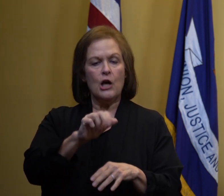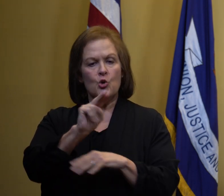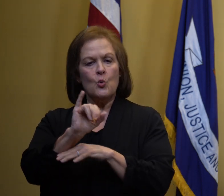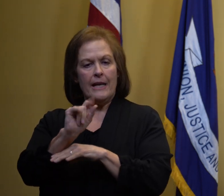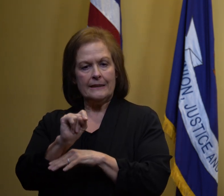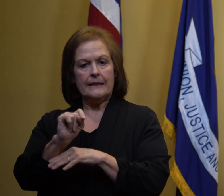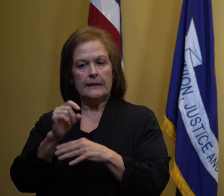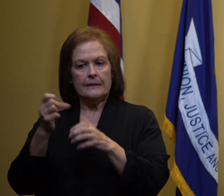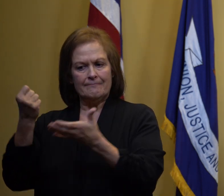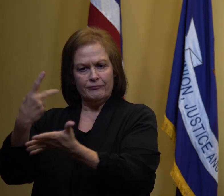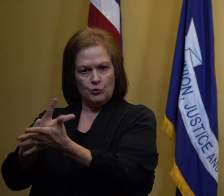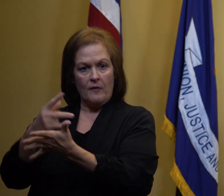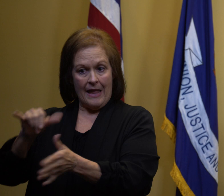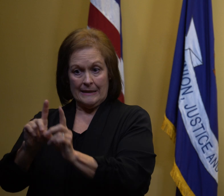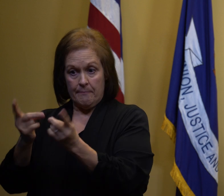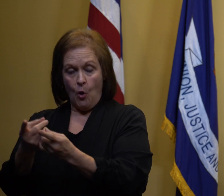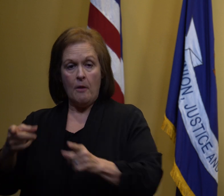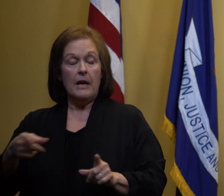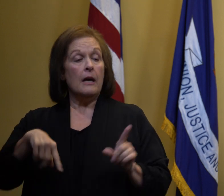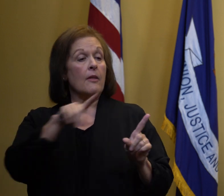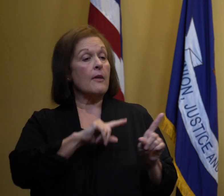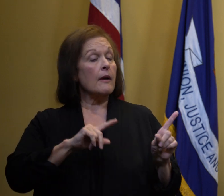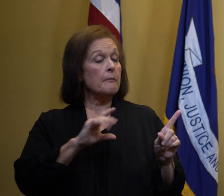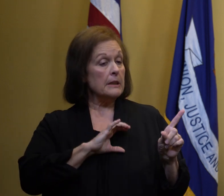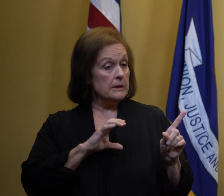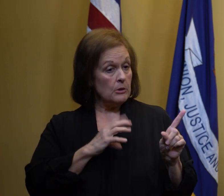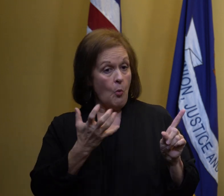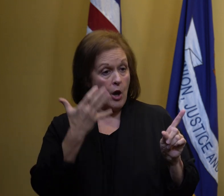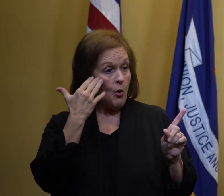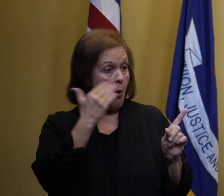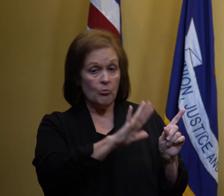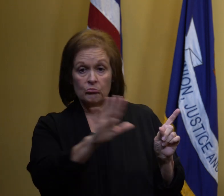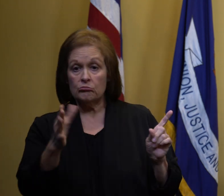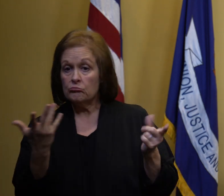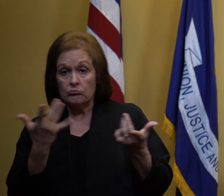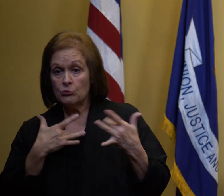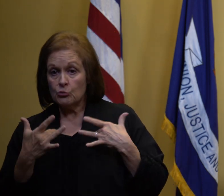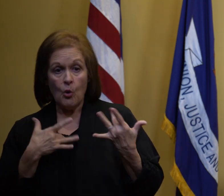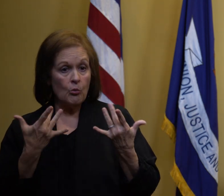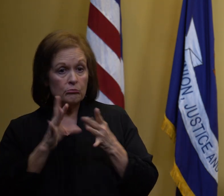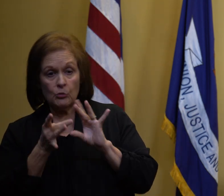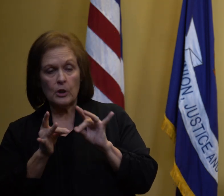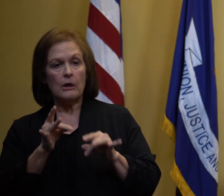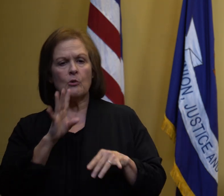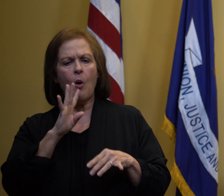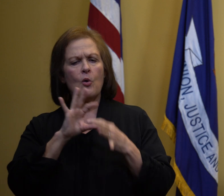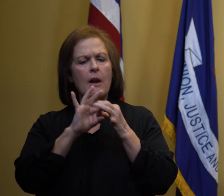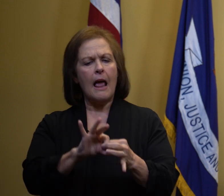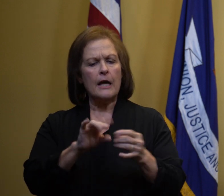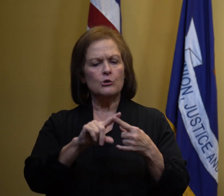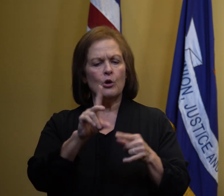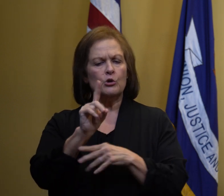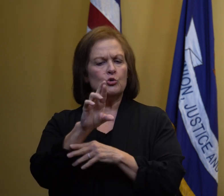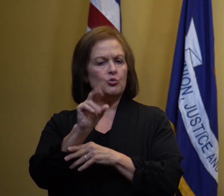accreditation. Again, NOPD is seeking public comment. I'm transitioning here. This is relative to the use of drones in the city.